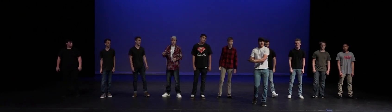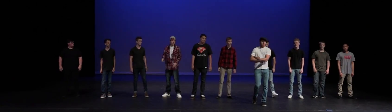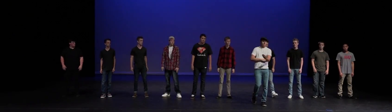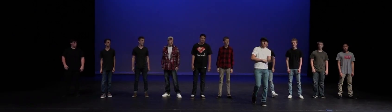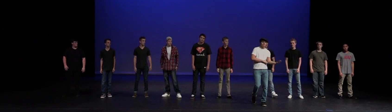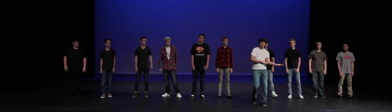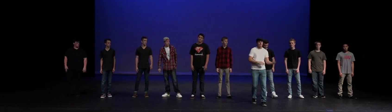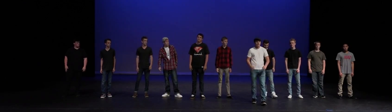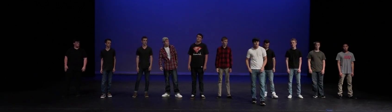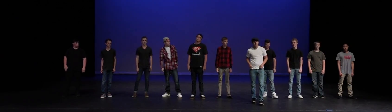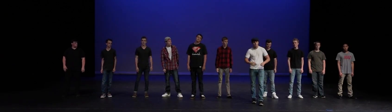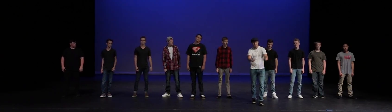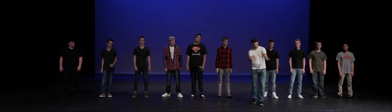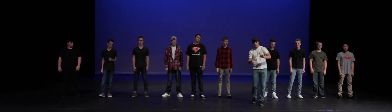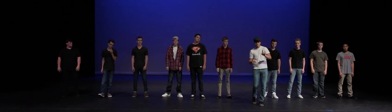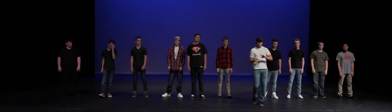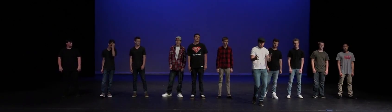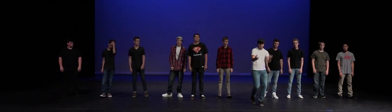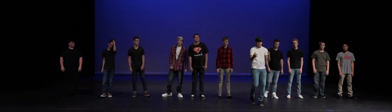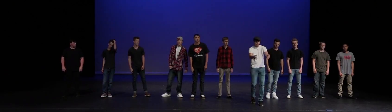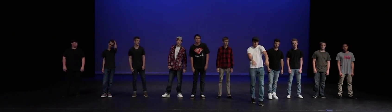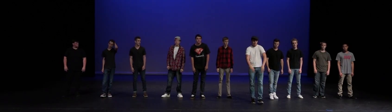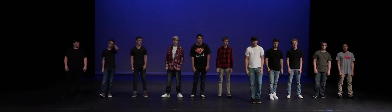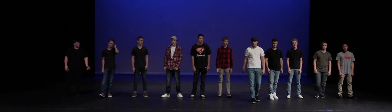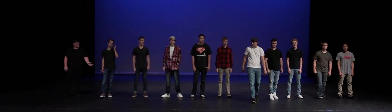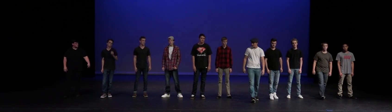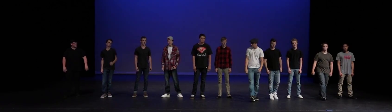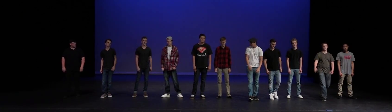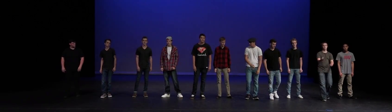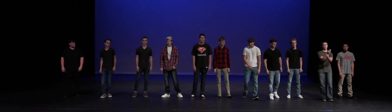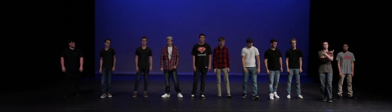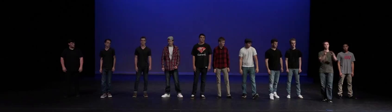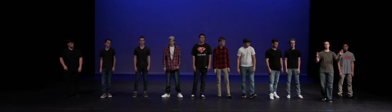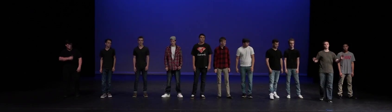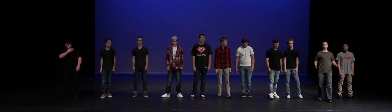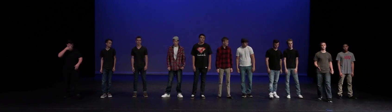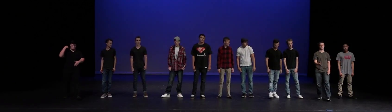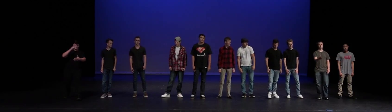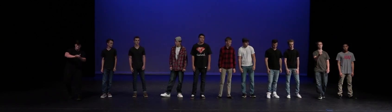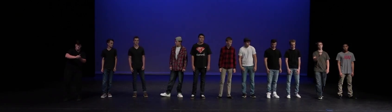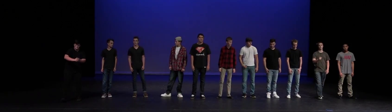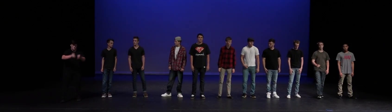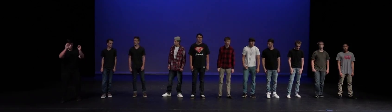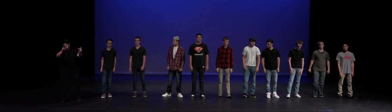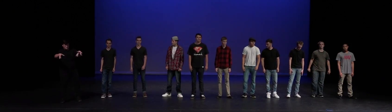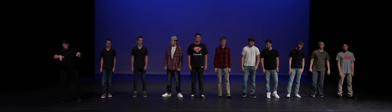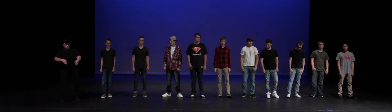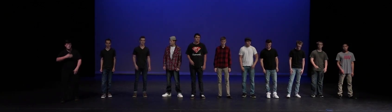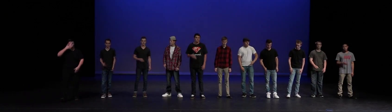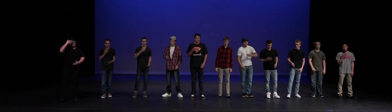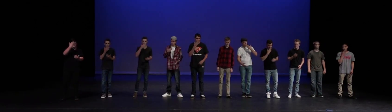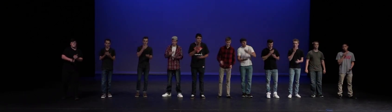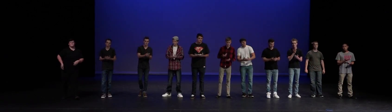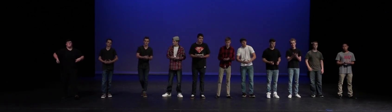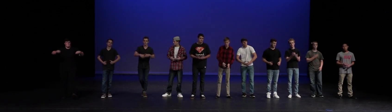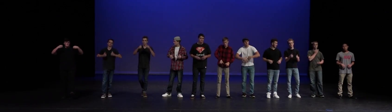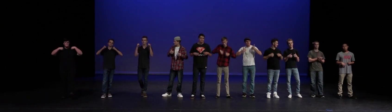Every morning, vehicles wearing wishes, wings as great as fishes, shore-beats washing fishes, what a fine